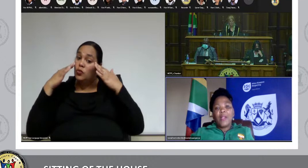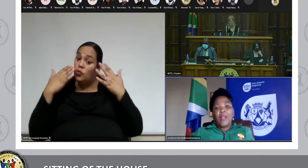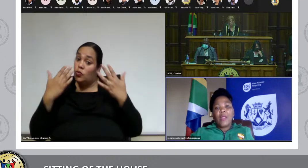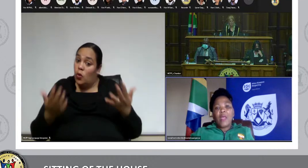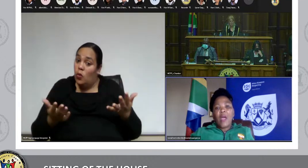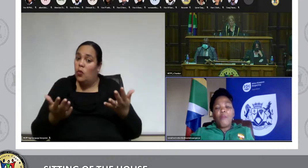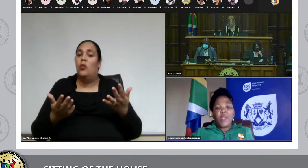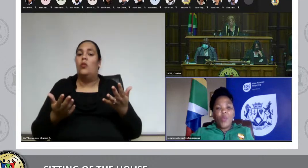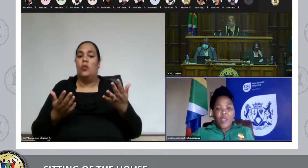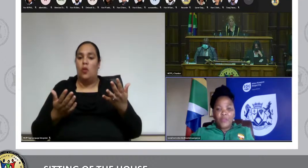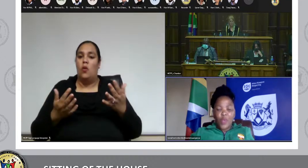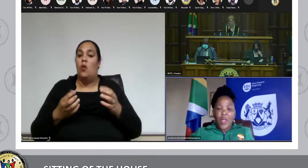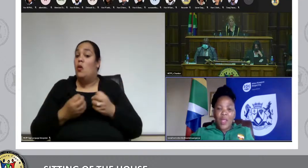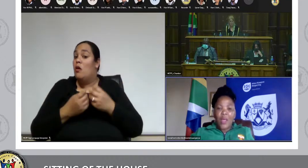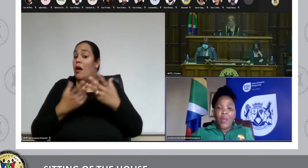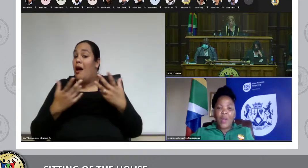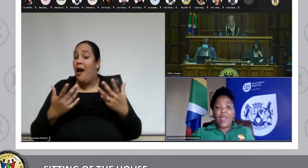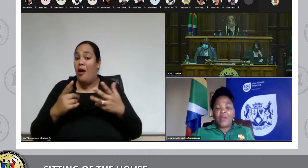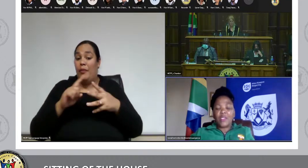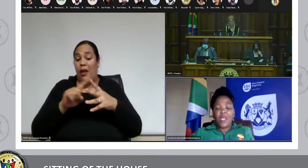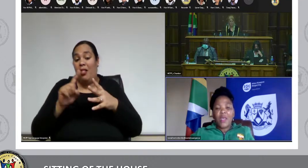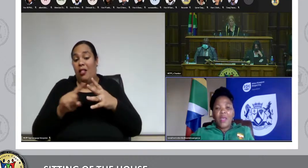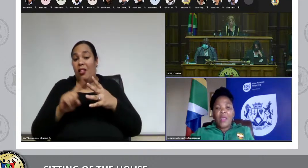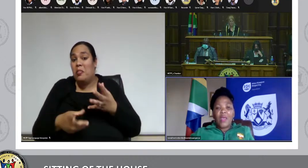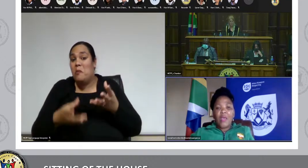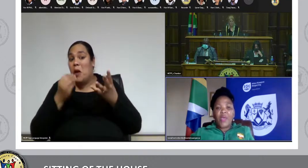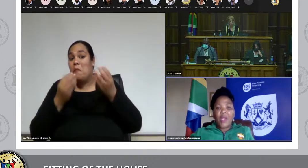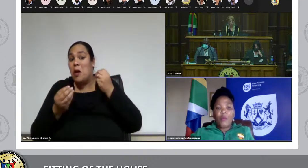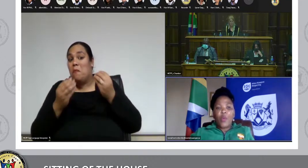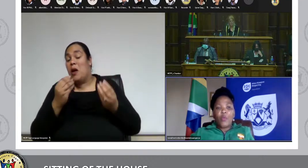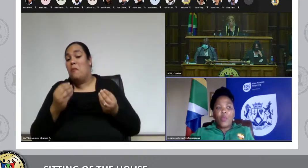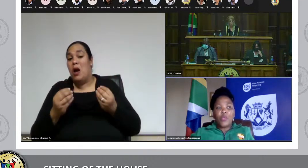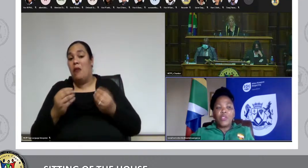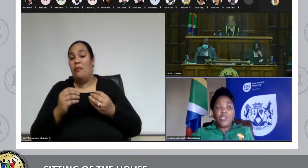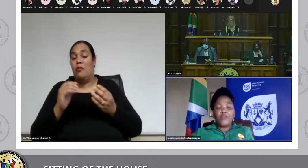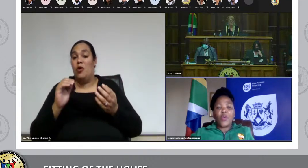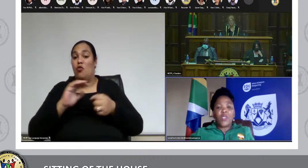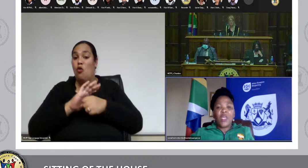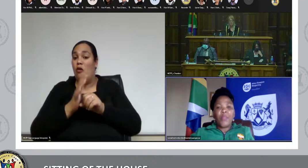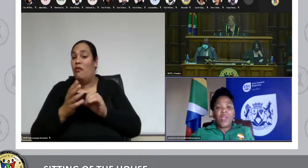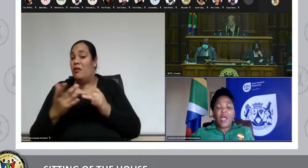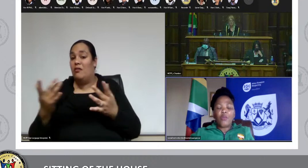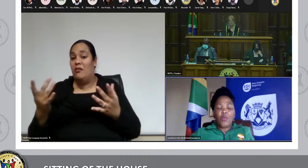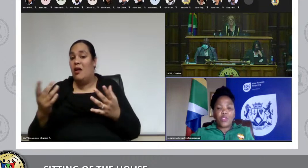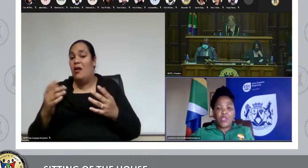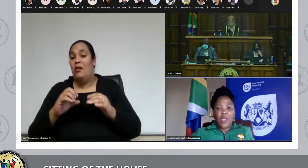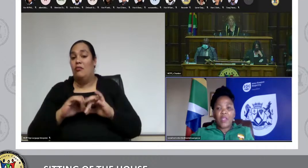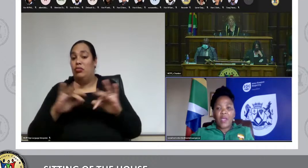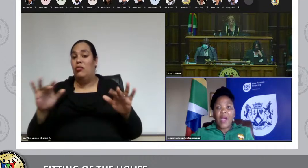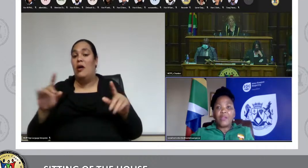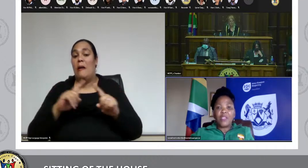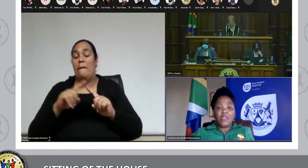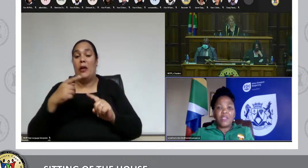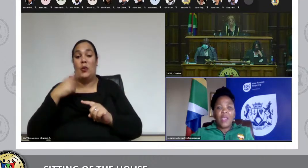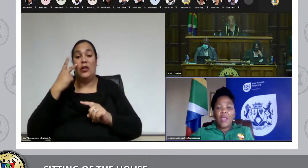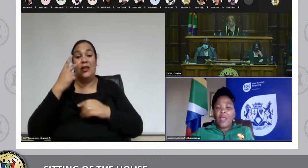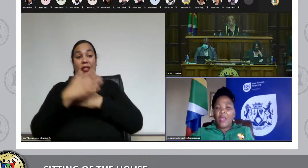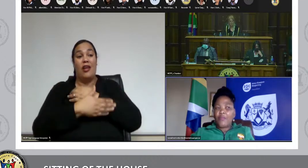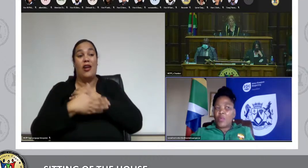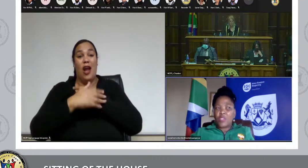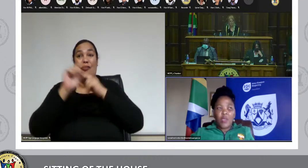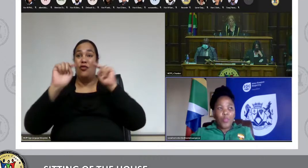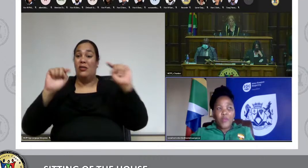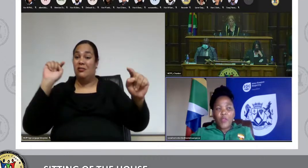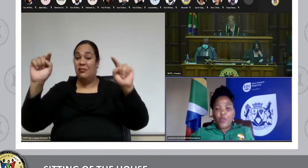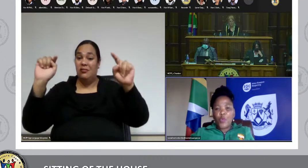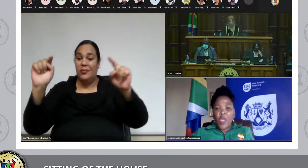exactly how many waves we'll get. But when we look in terms of what is happening across other countries,